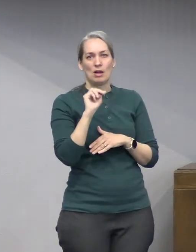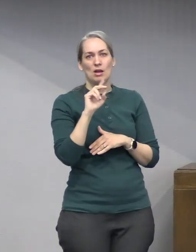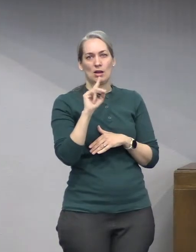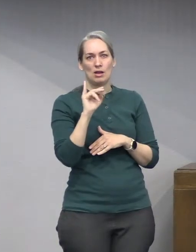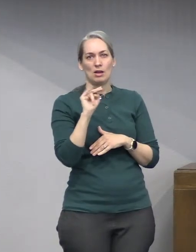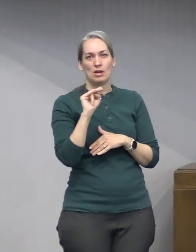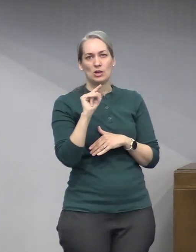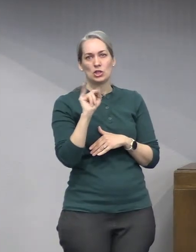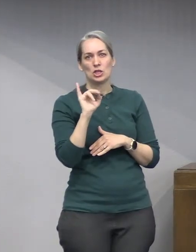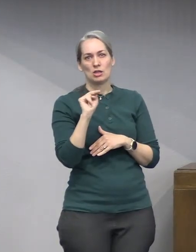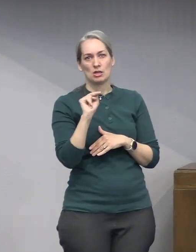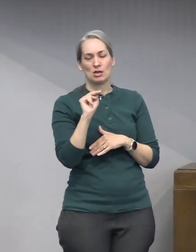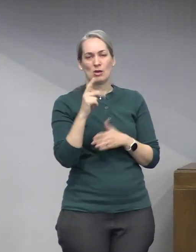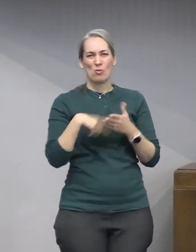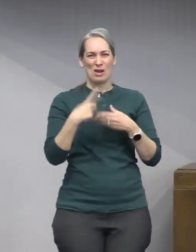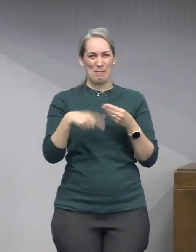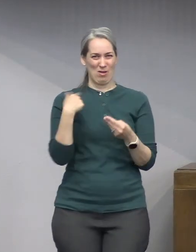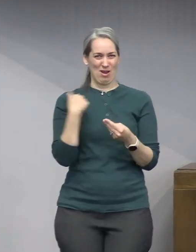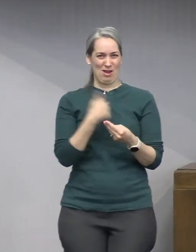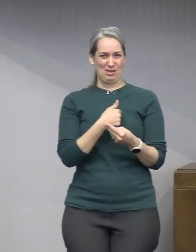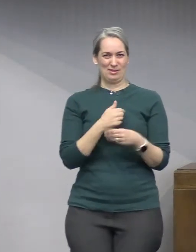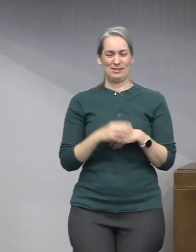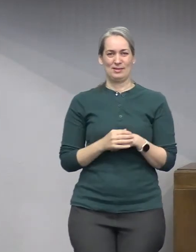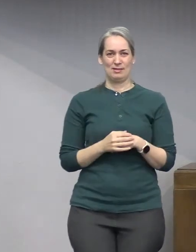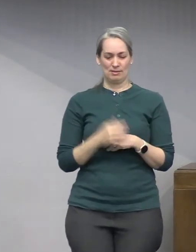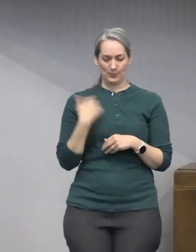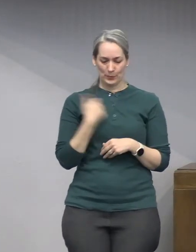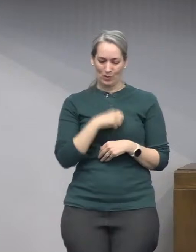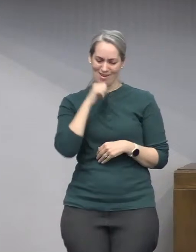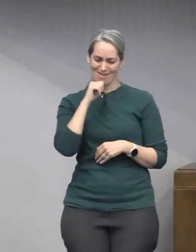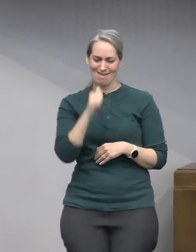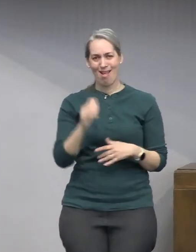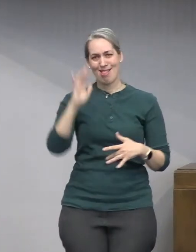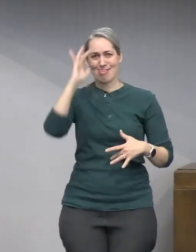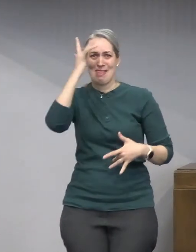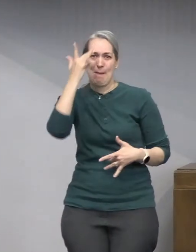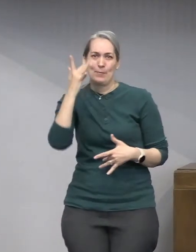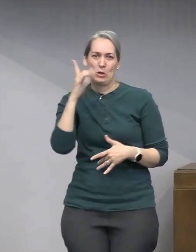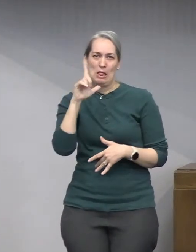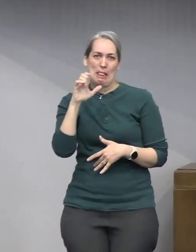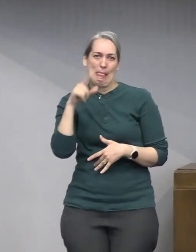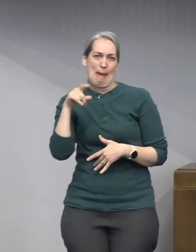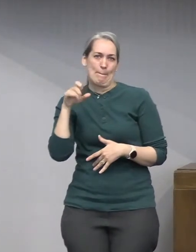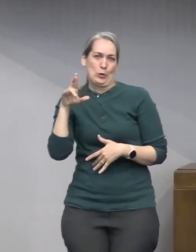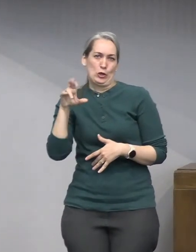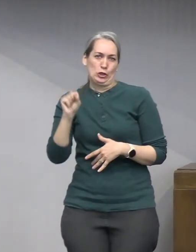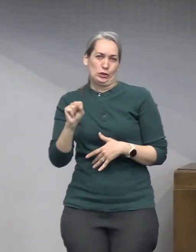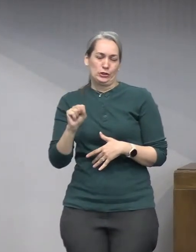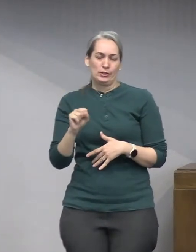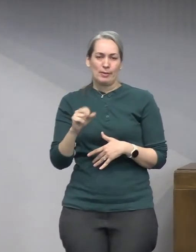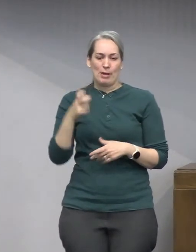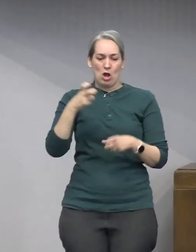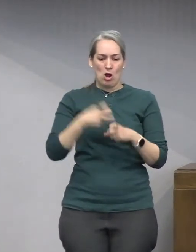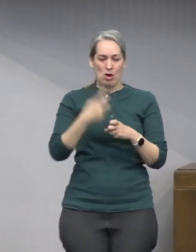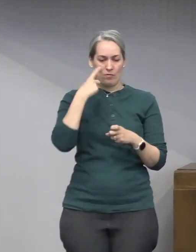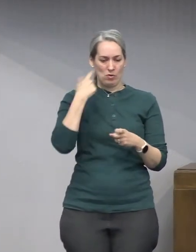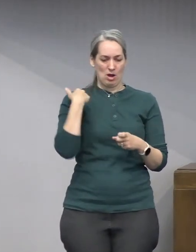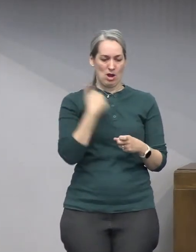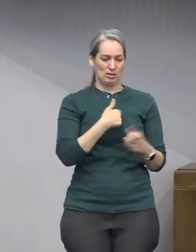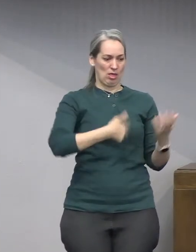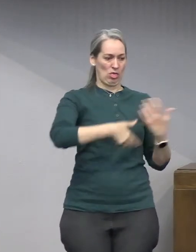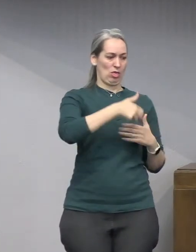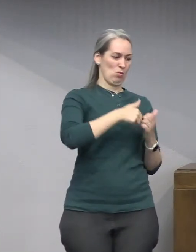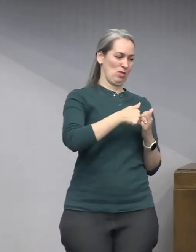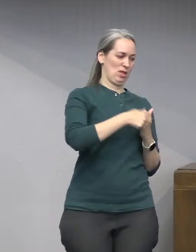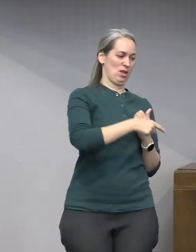But what about us? We're not lepers. Again, it's hard for us to associate with him. What does